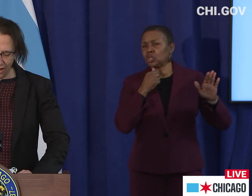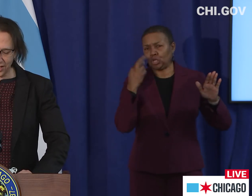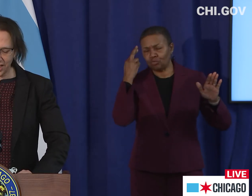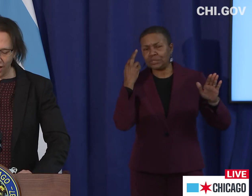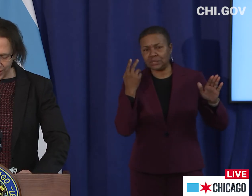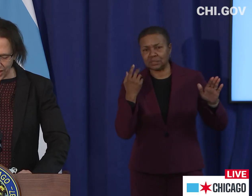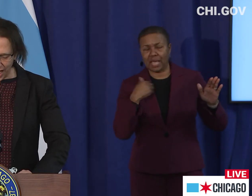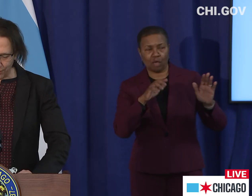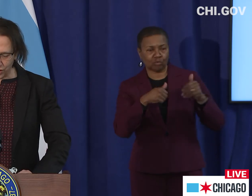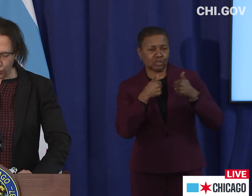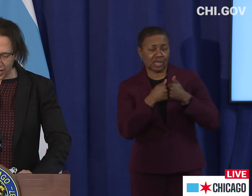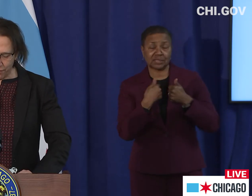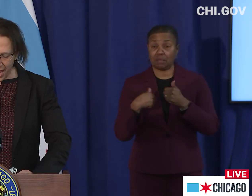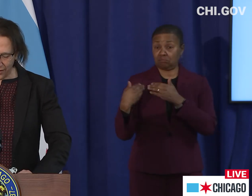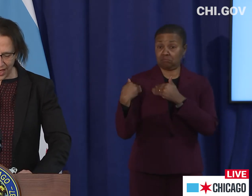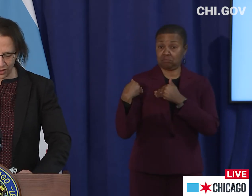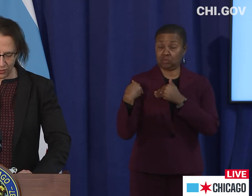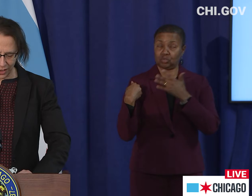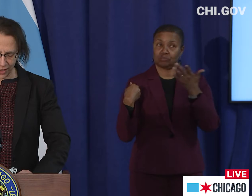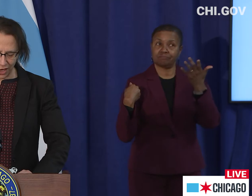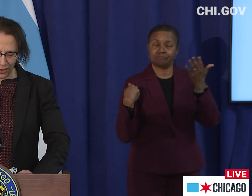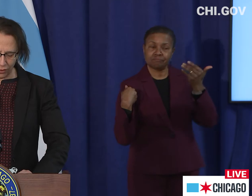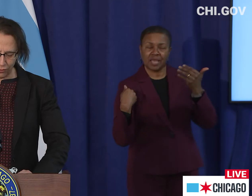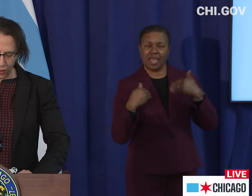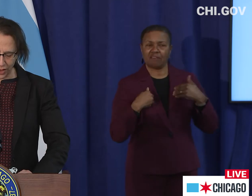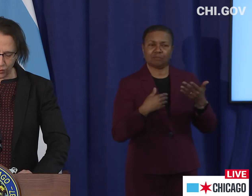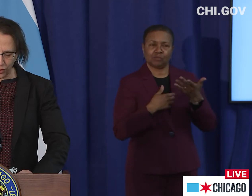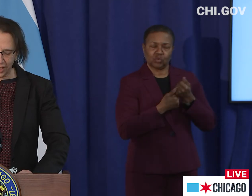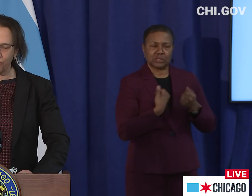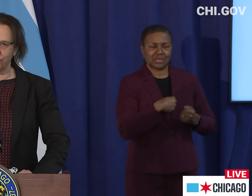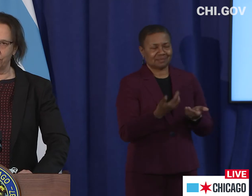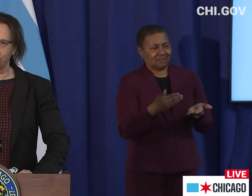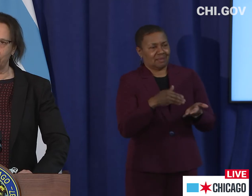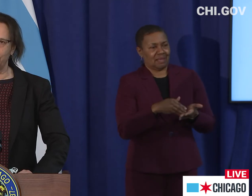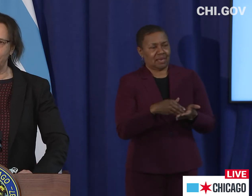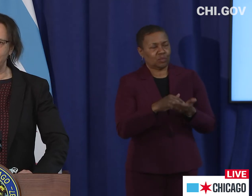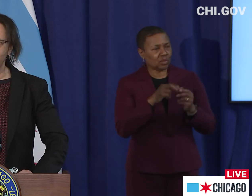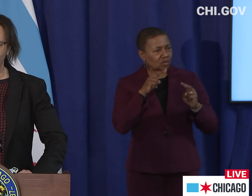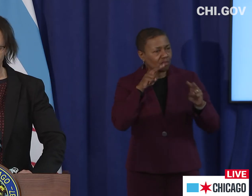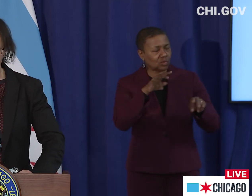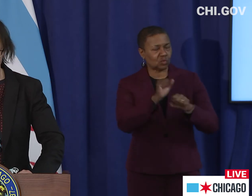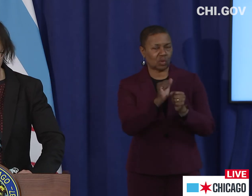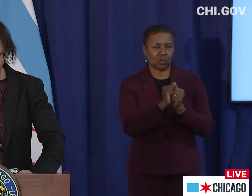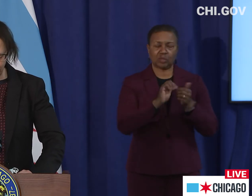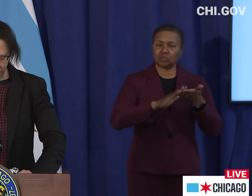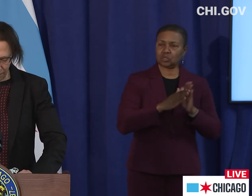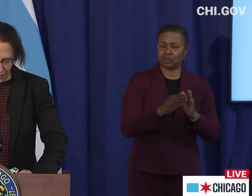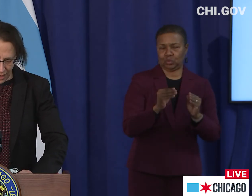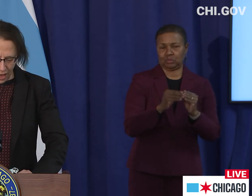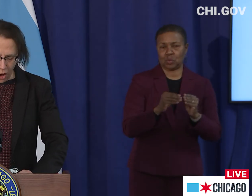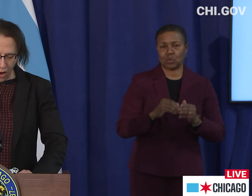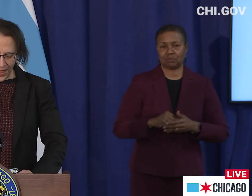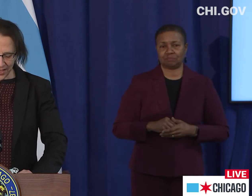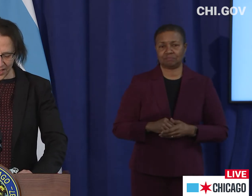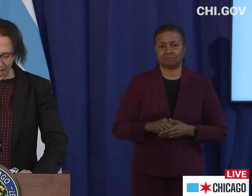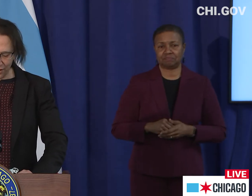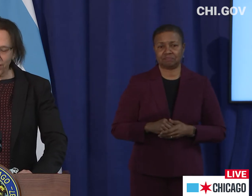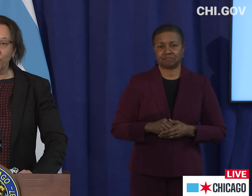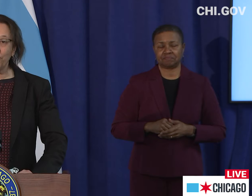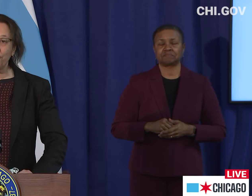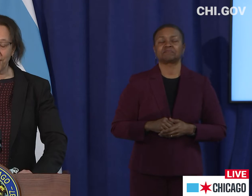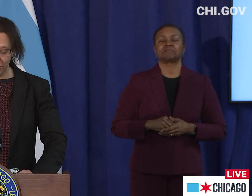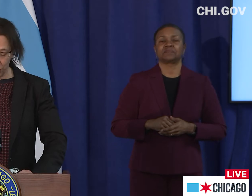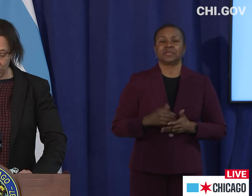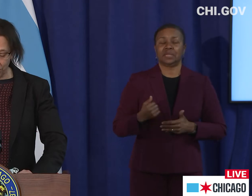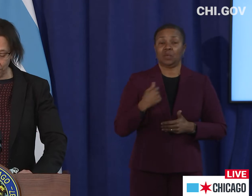our challenge and our job to win back that trust, and we look forward to working with those communities further. All that said,